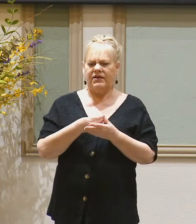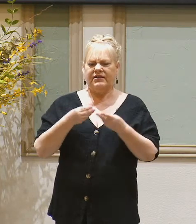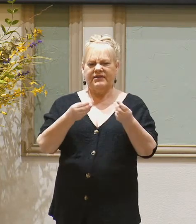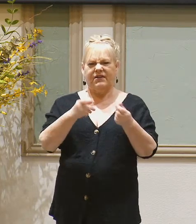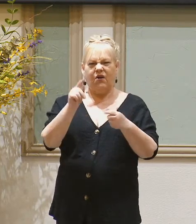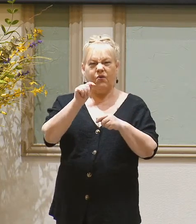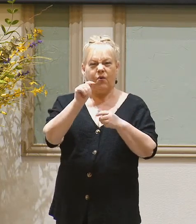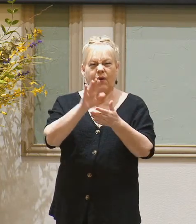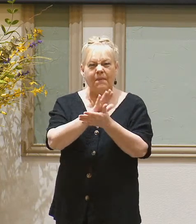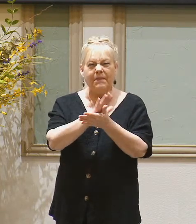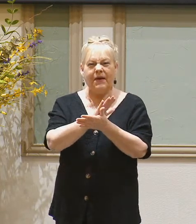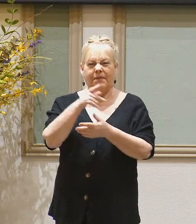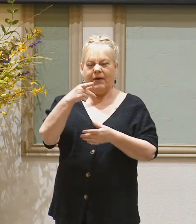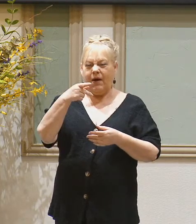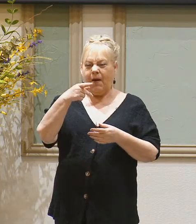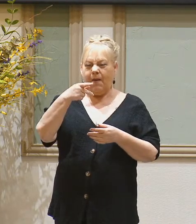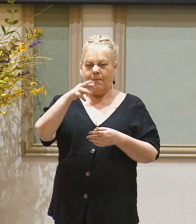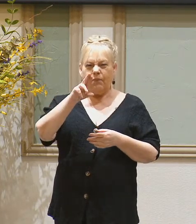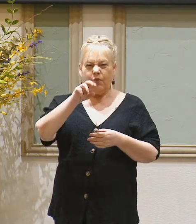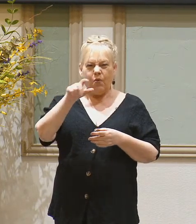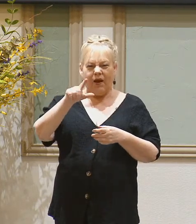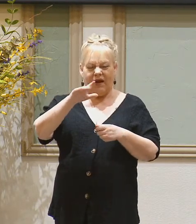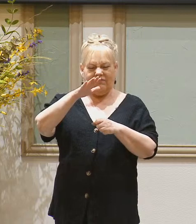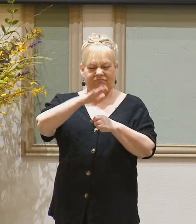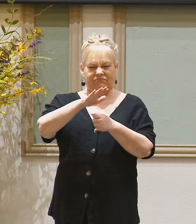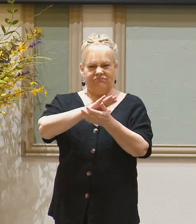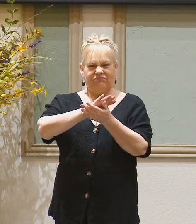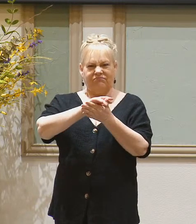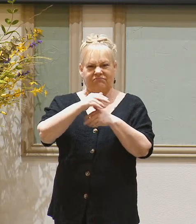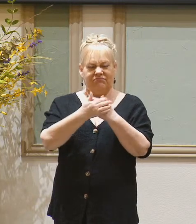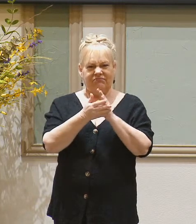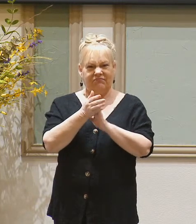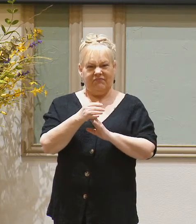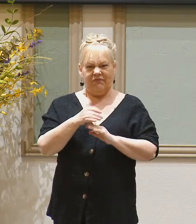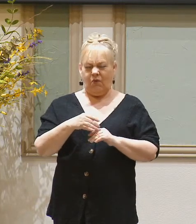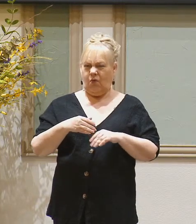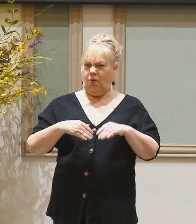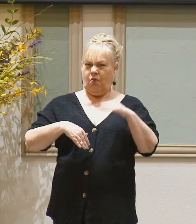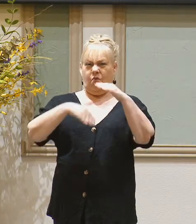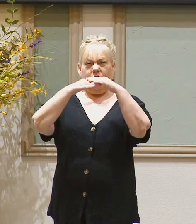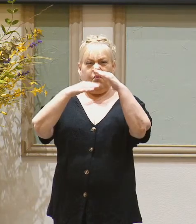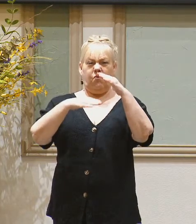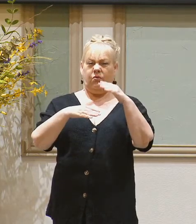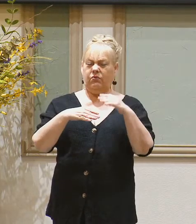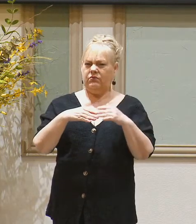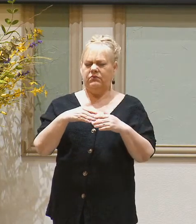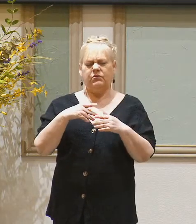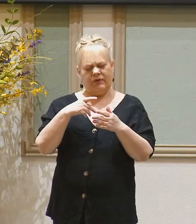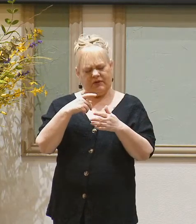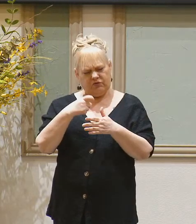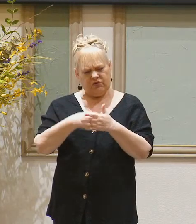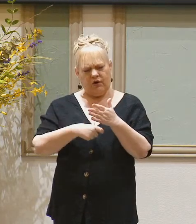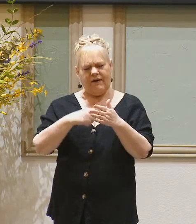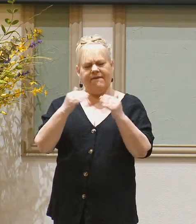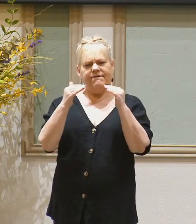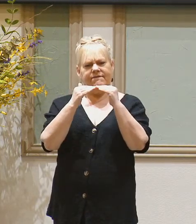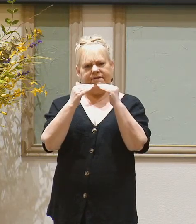toilet paper and Purell at a premium price. No, Joseph charges a fair